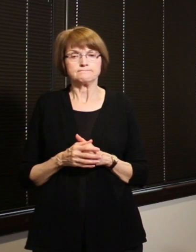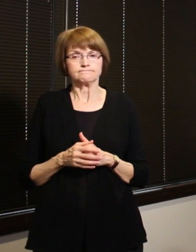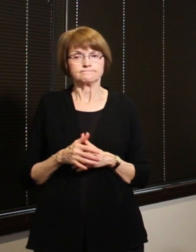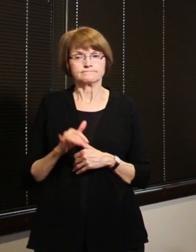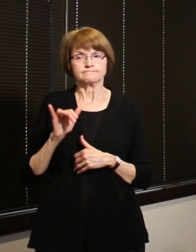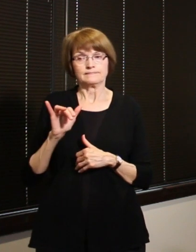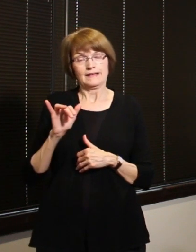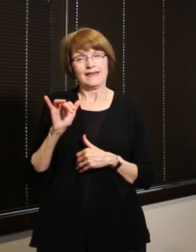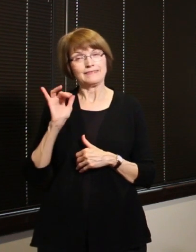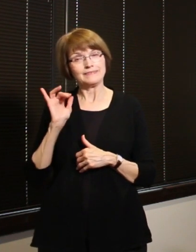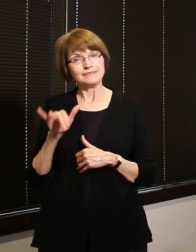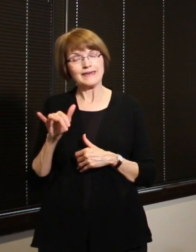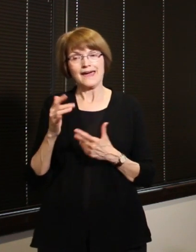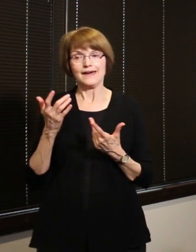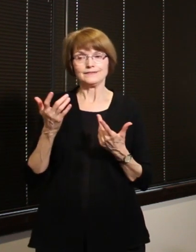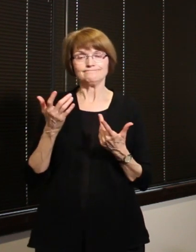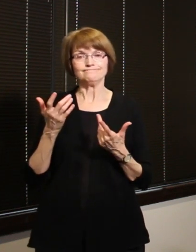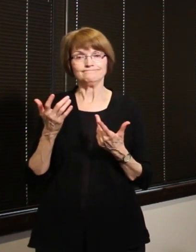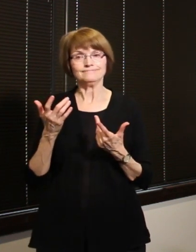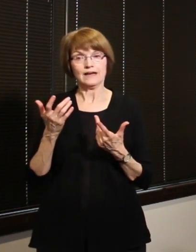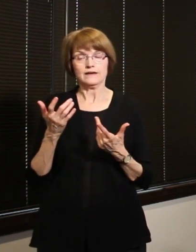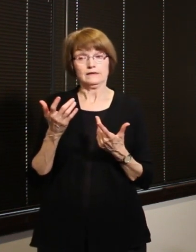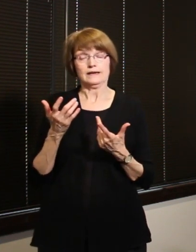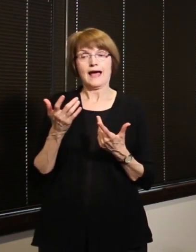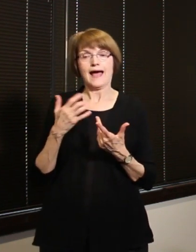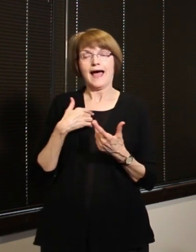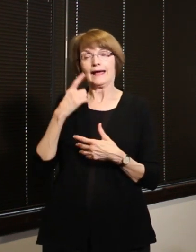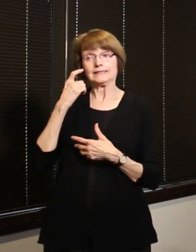is still probably an underreported condition.